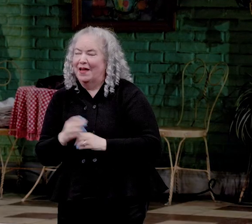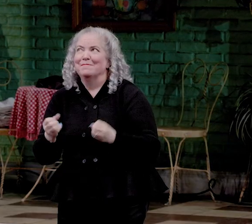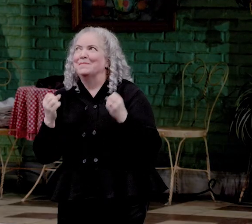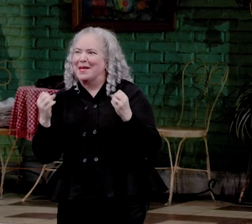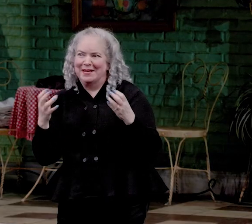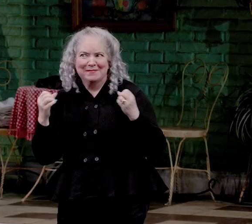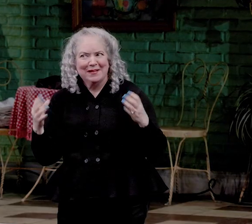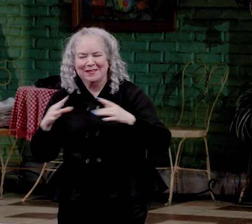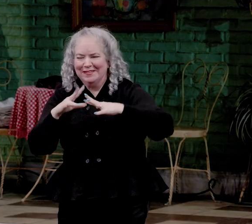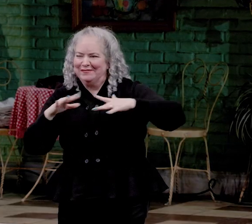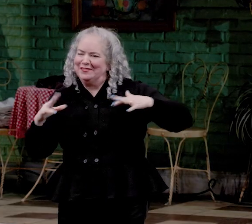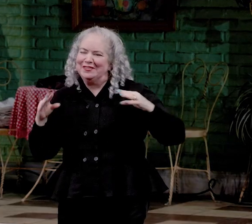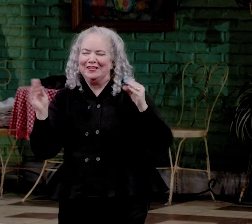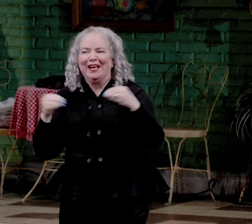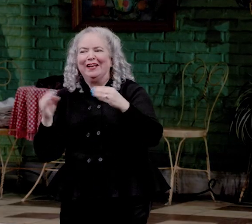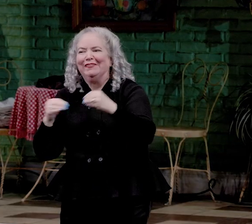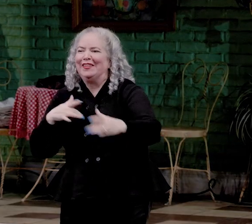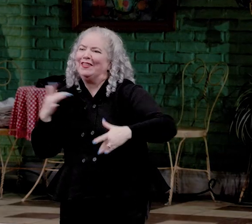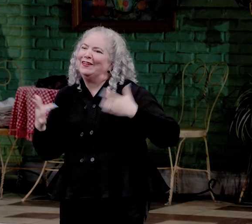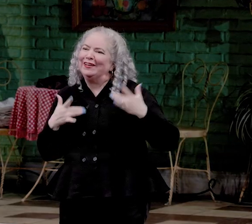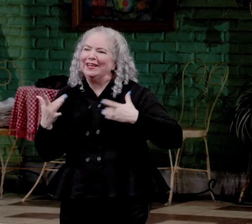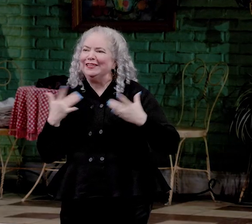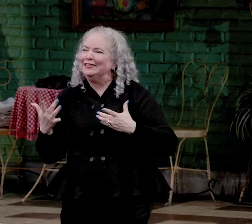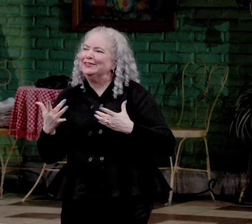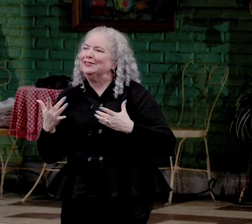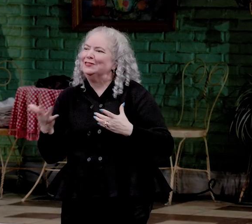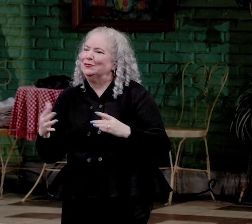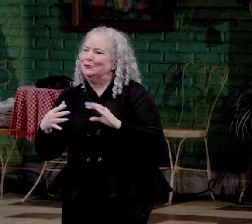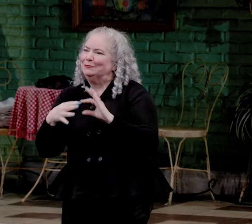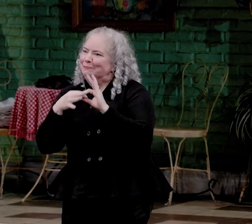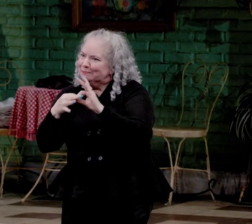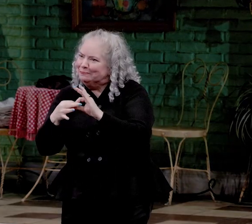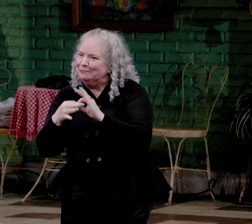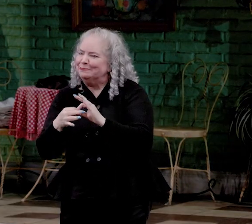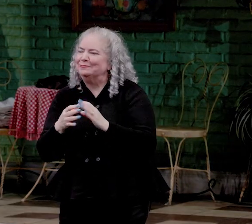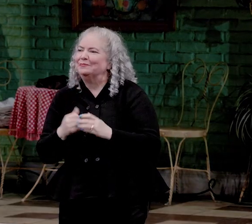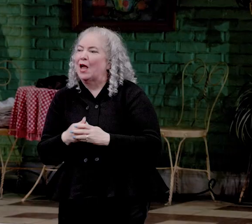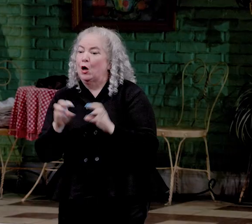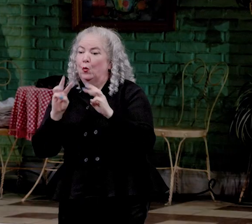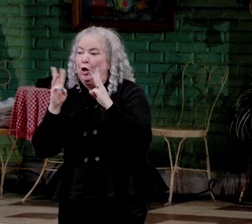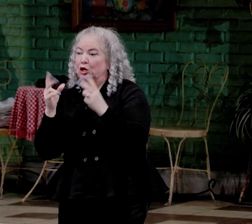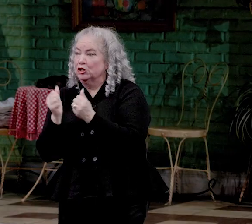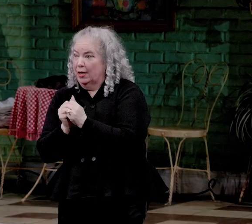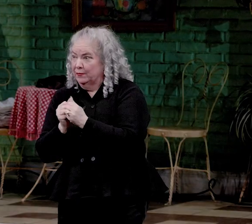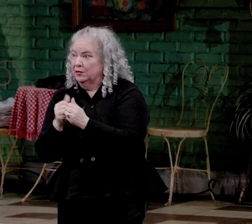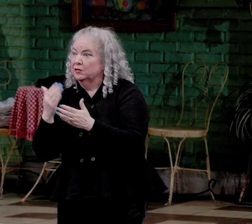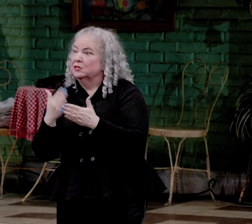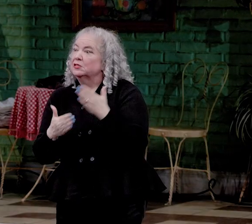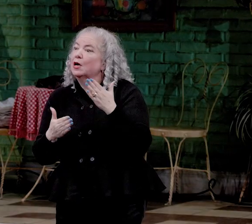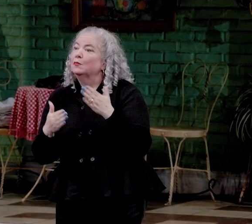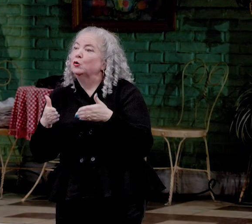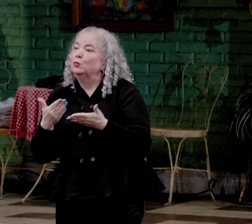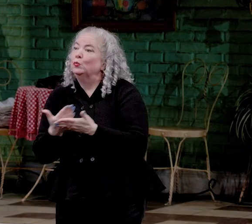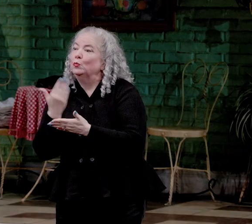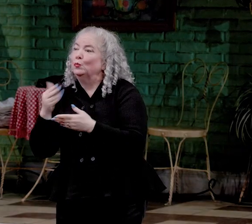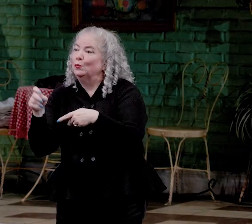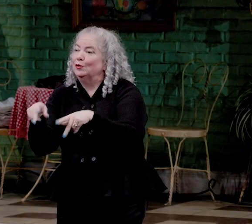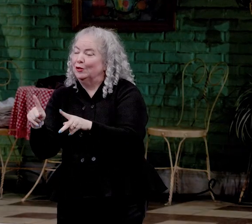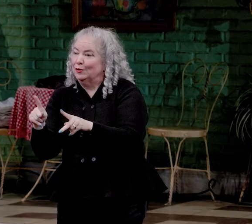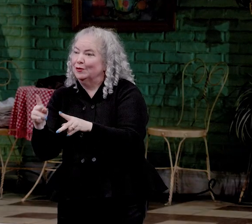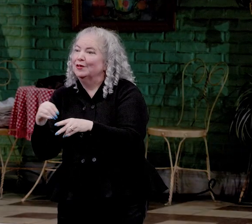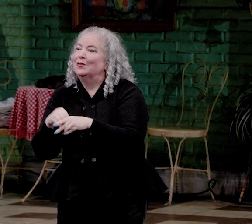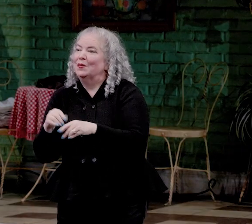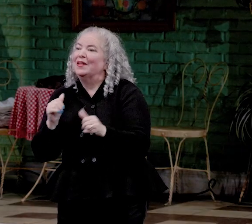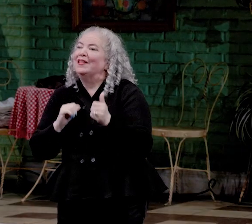many, many diverse organizations we're thrilled to partner with, and we are workshopping some new opportunities, including Theater for